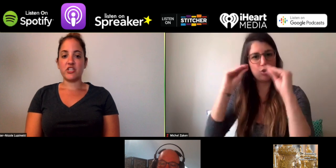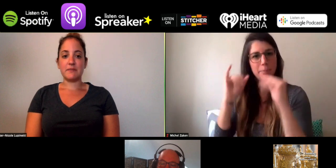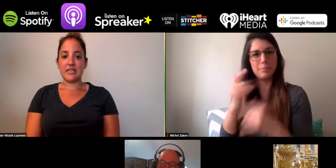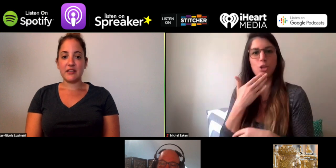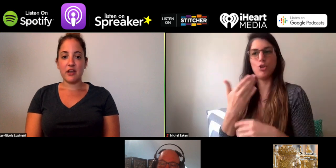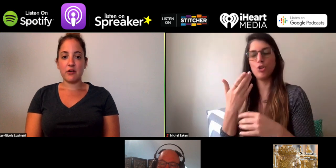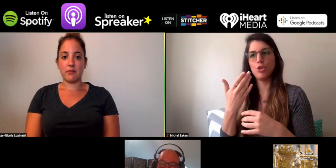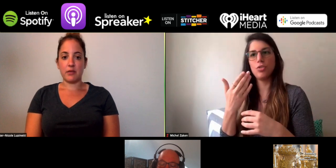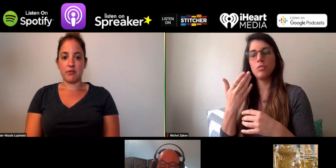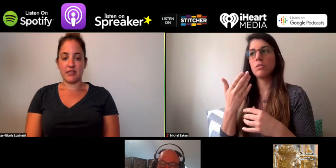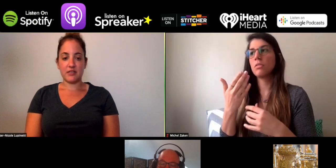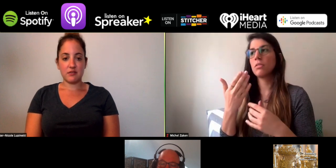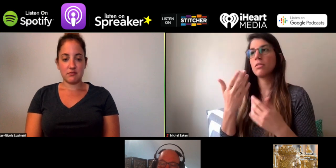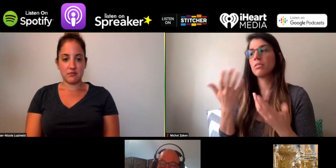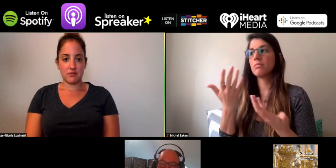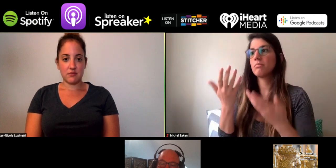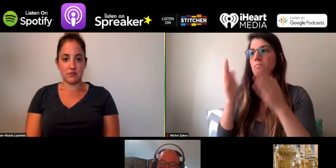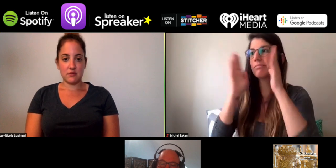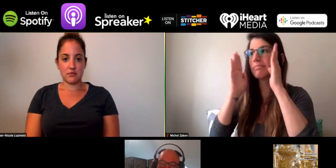So just being there and being present